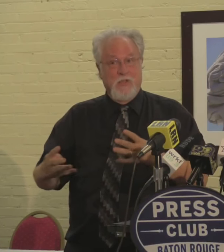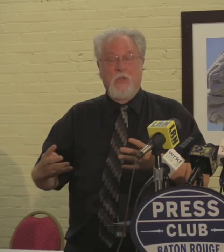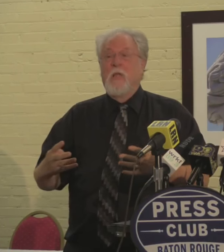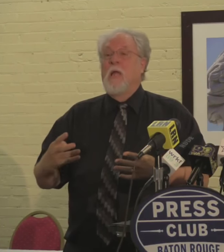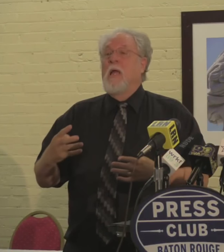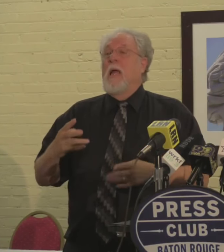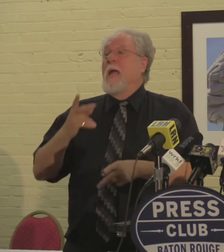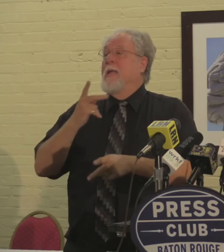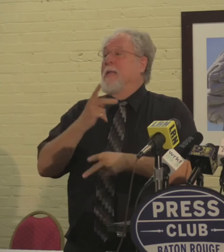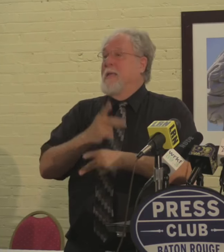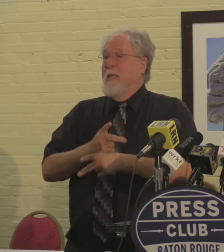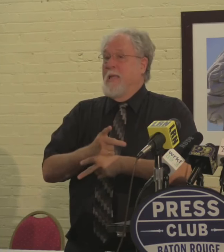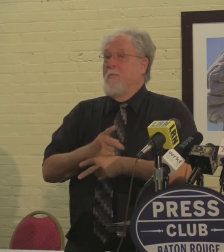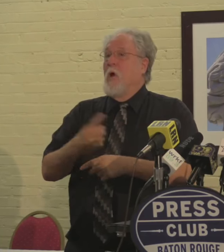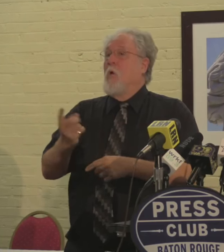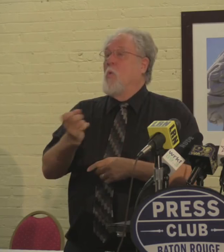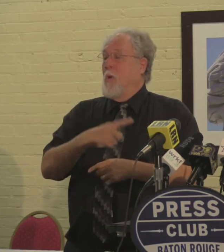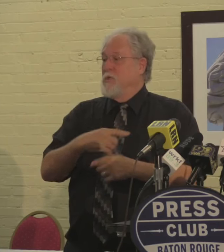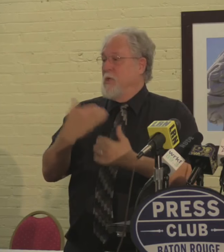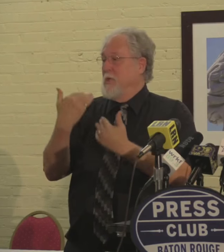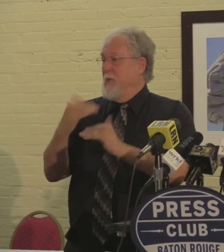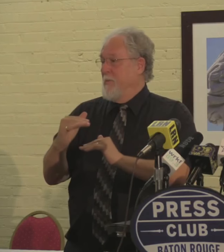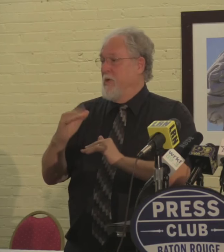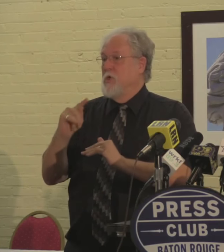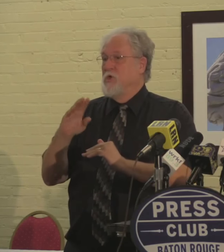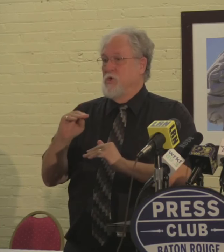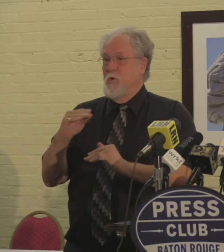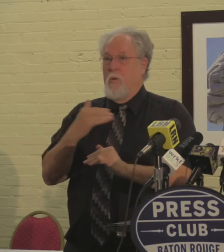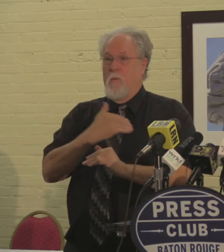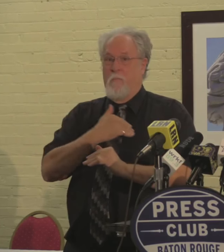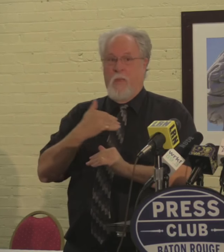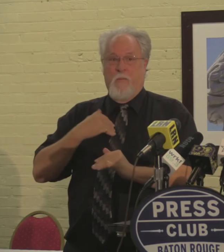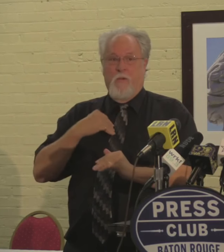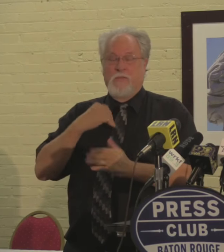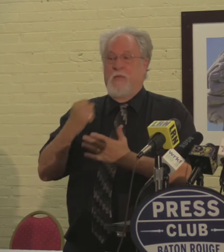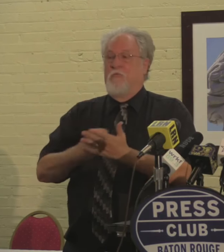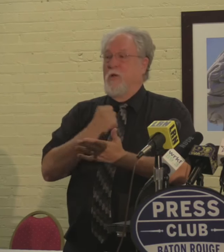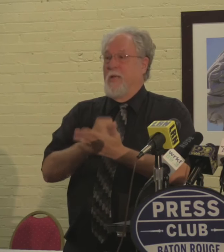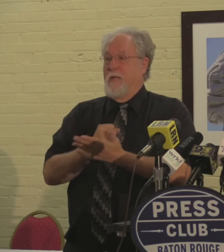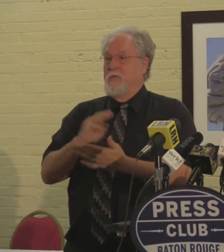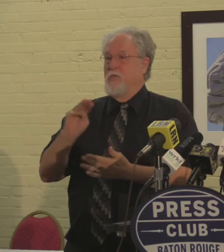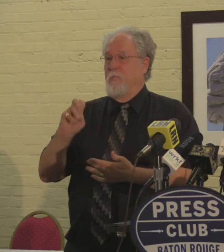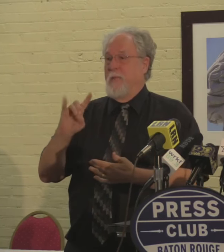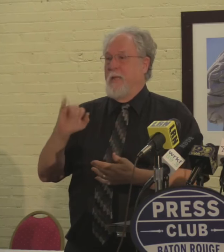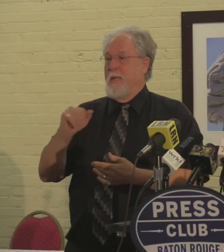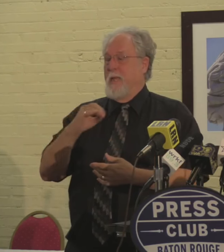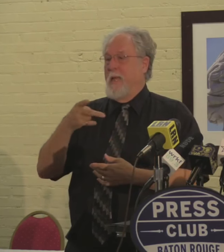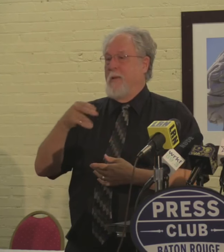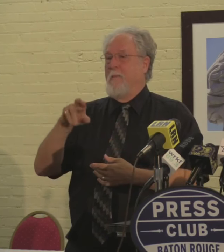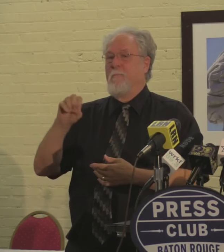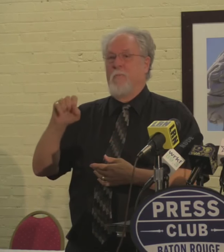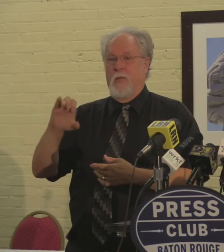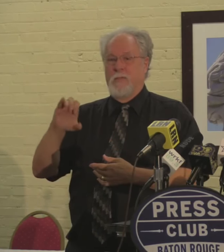that you keep the questions limited to members of the credentialed media and the press club. Thank you.